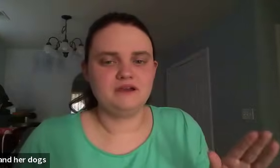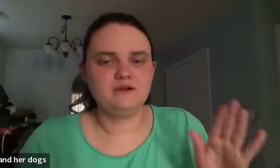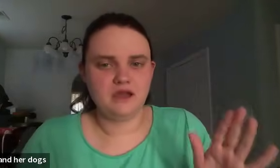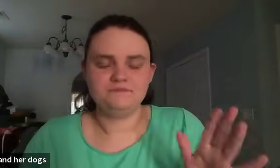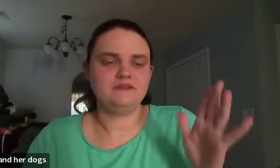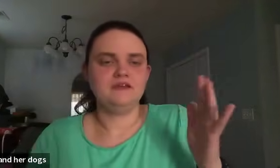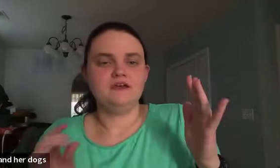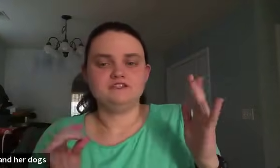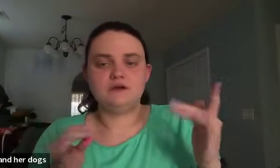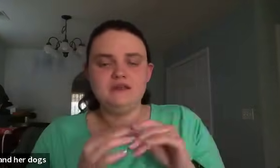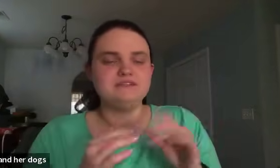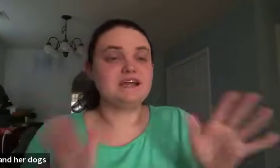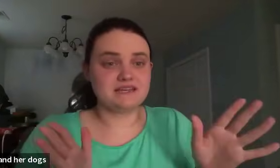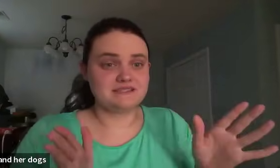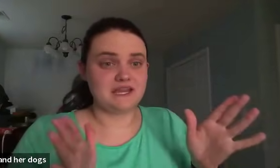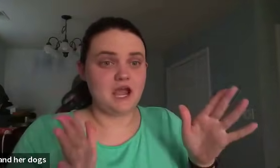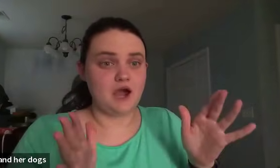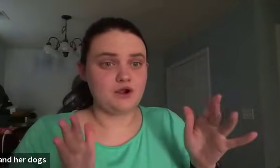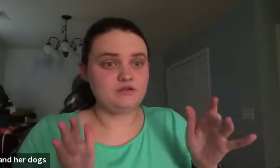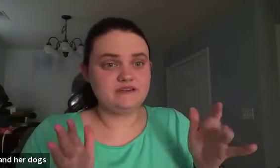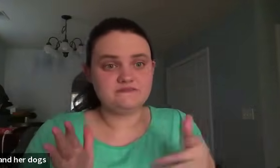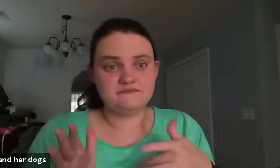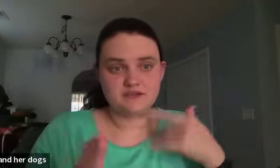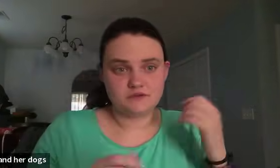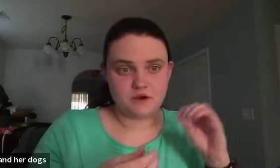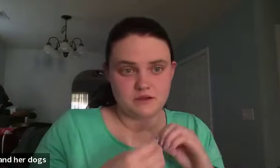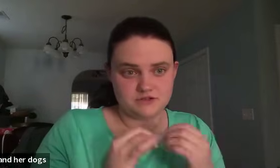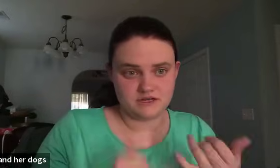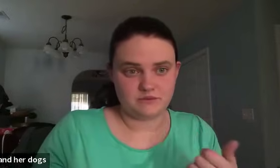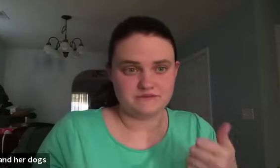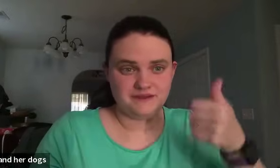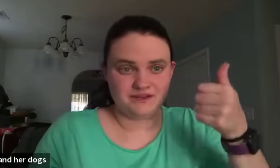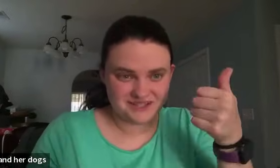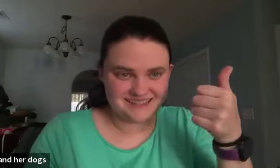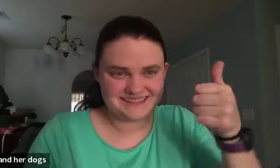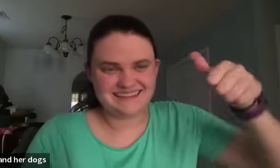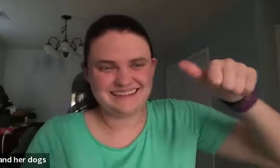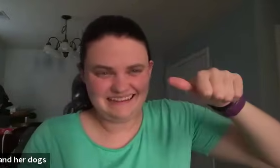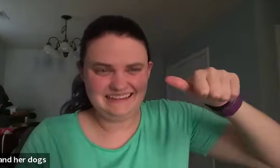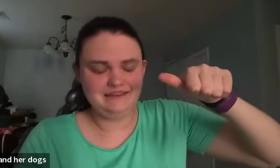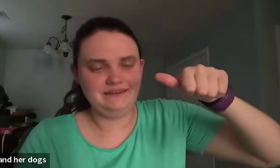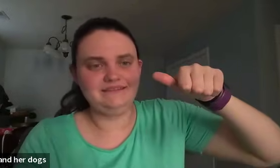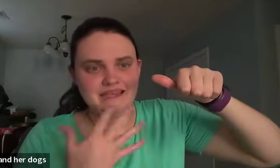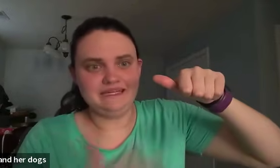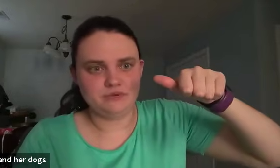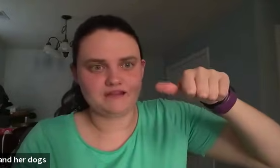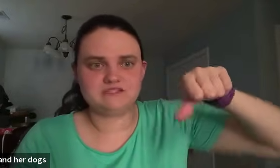but okay. So anyways, like I was asking, how are we feeling with our numbers right now? We feeling good? Like I need practice,